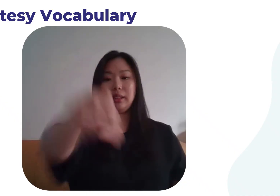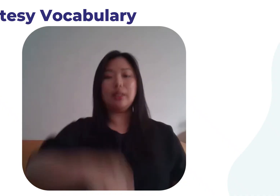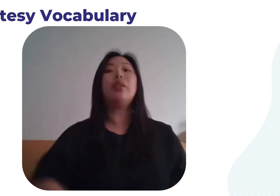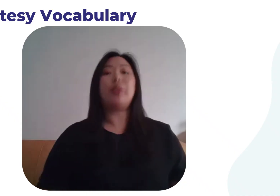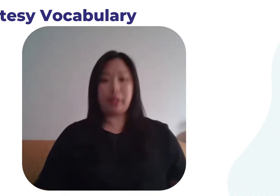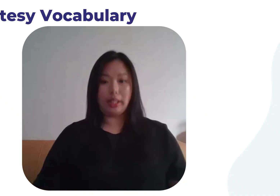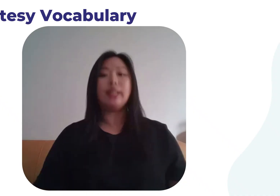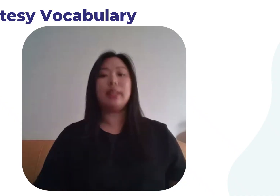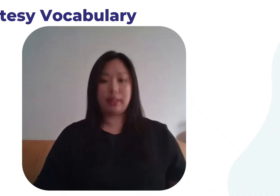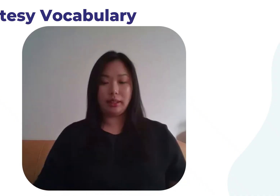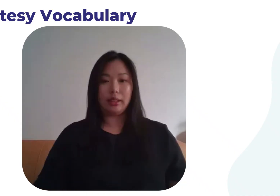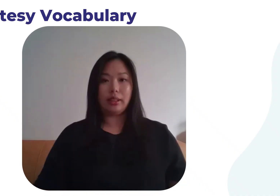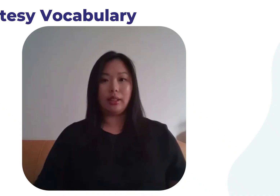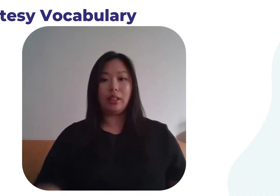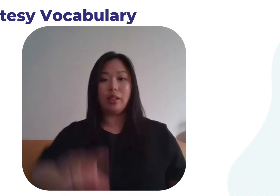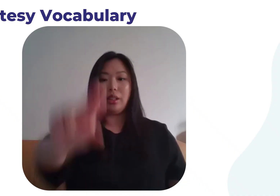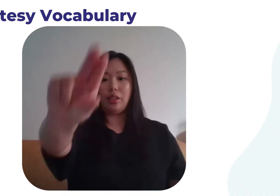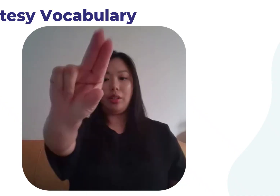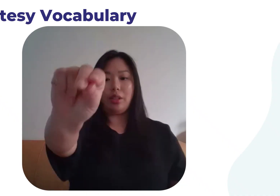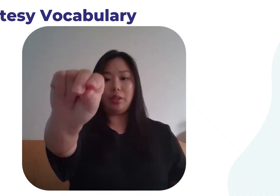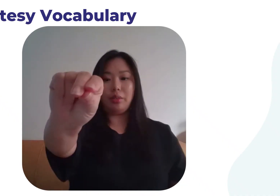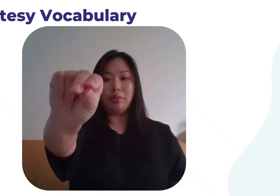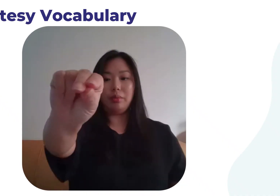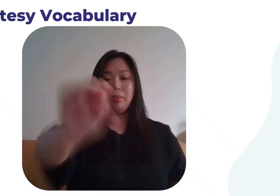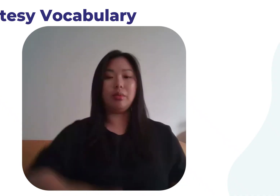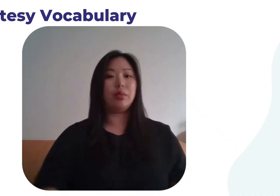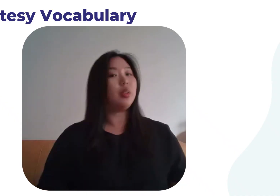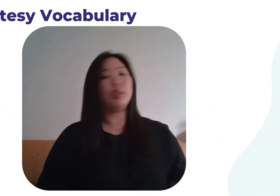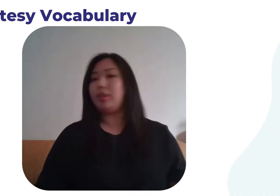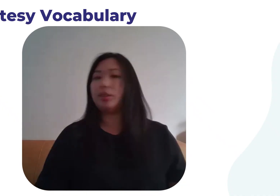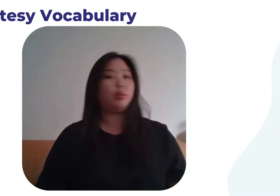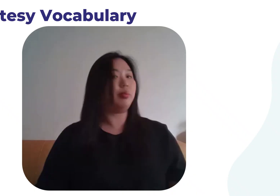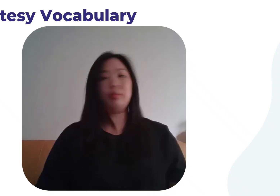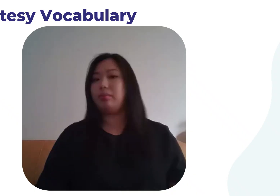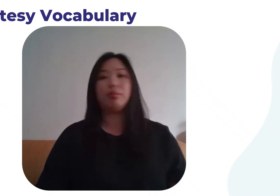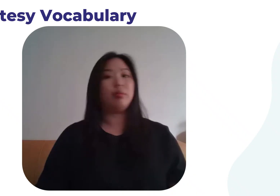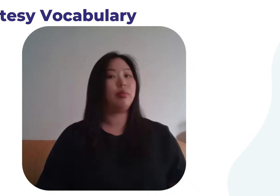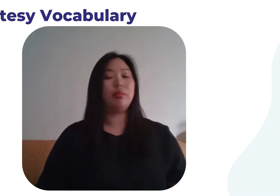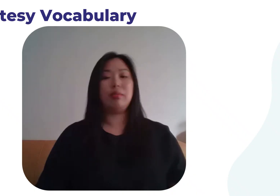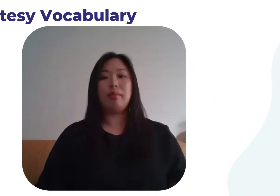Yes or yes. No or no.